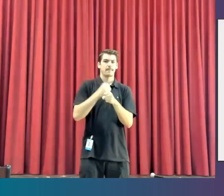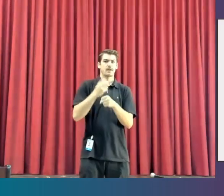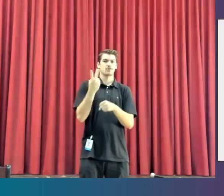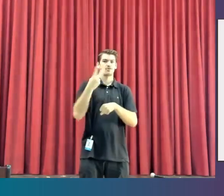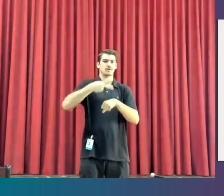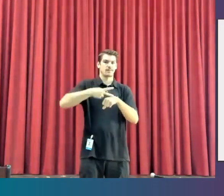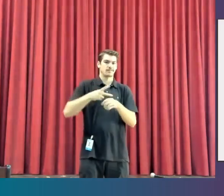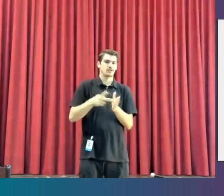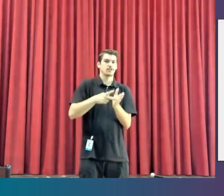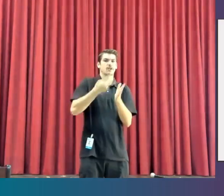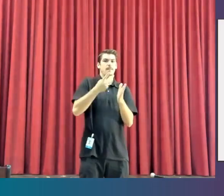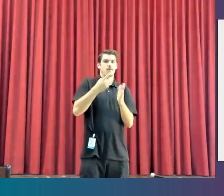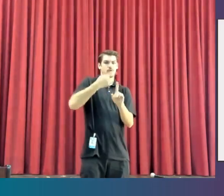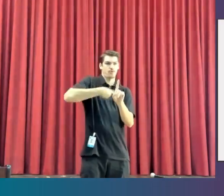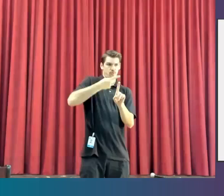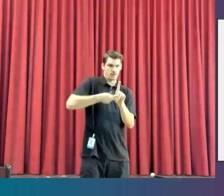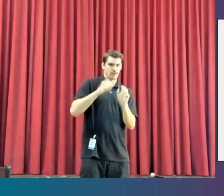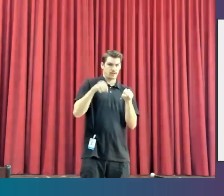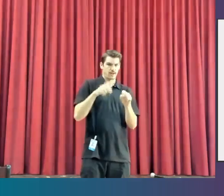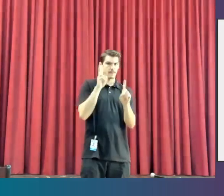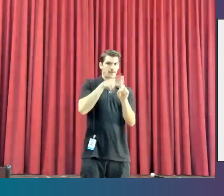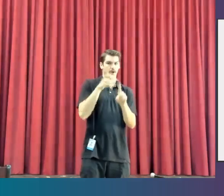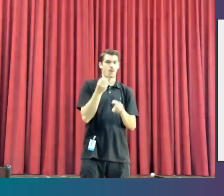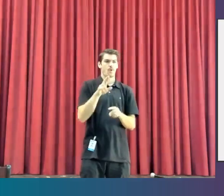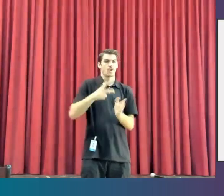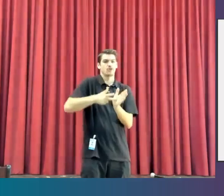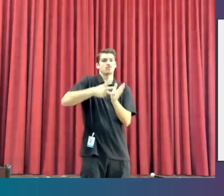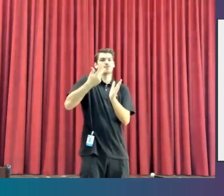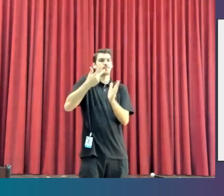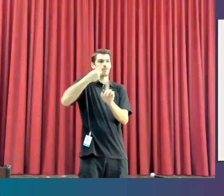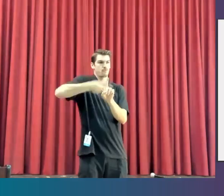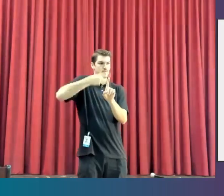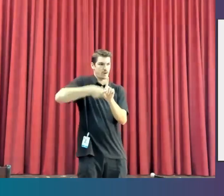or 3 times the rent to live here.